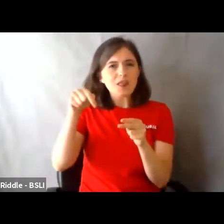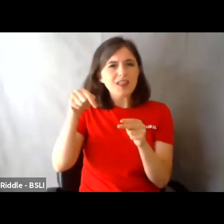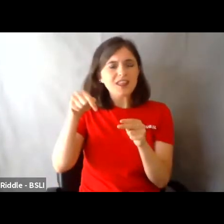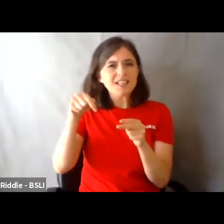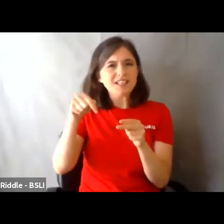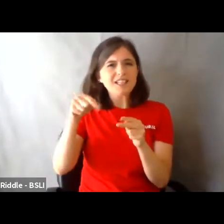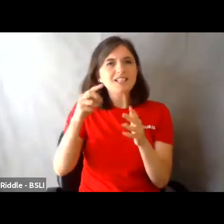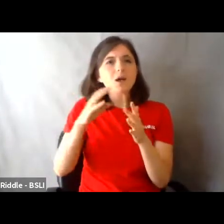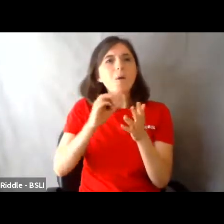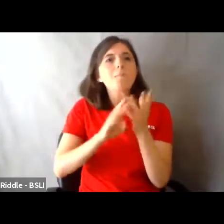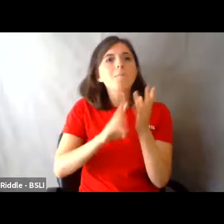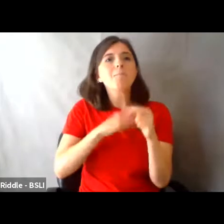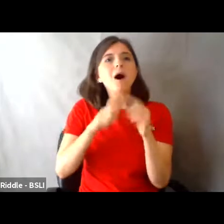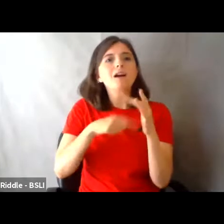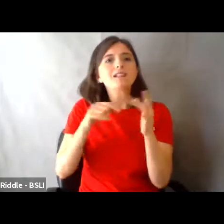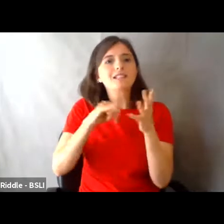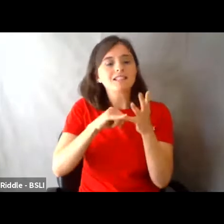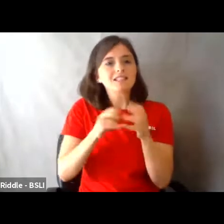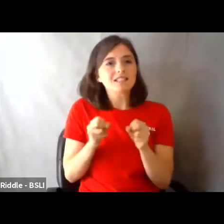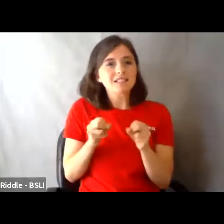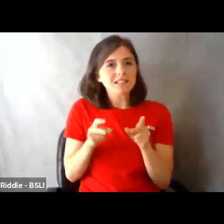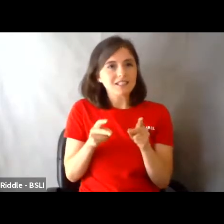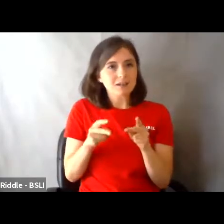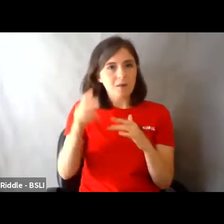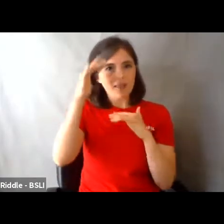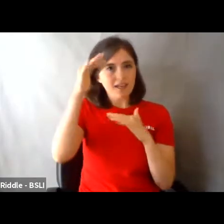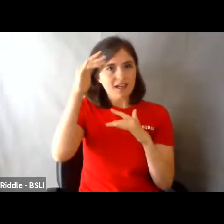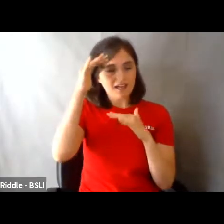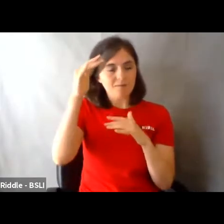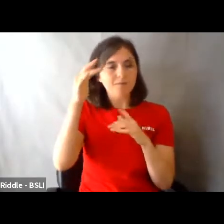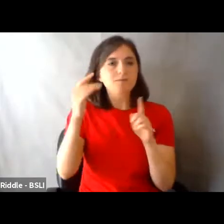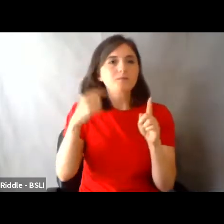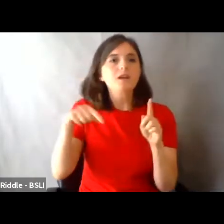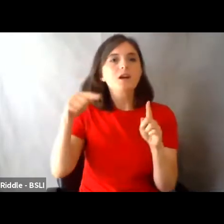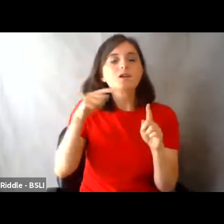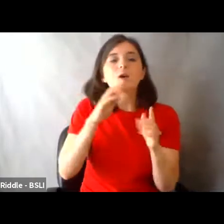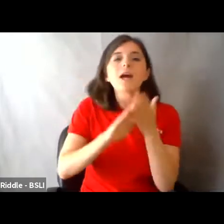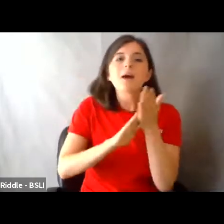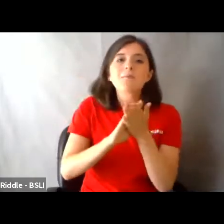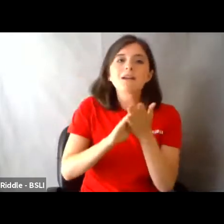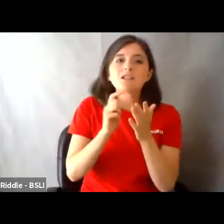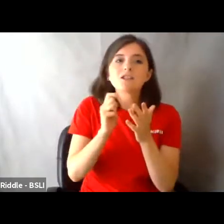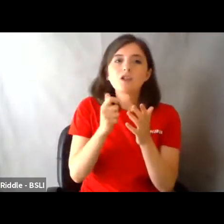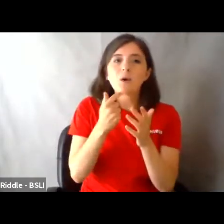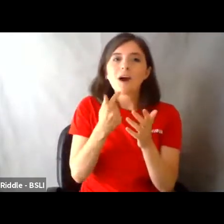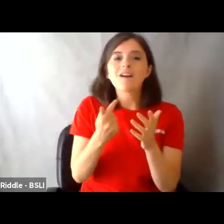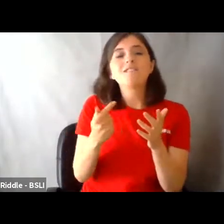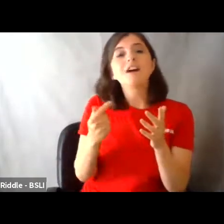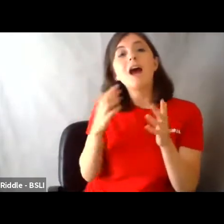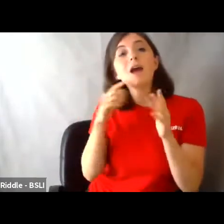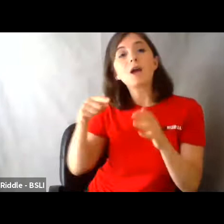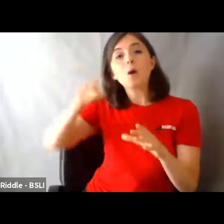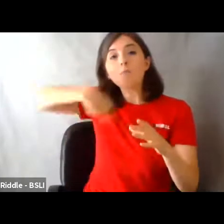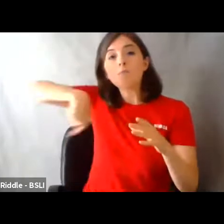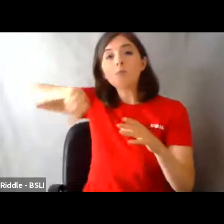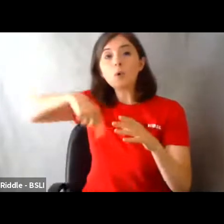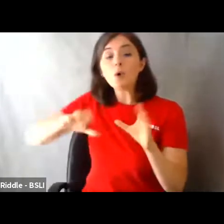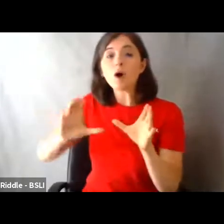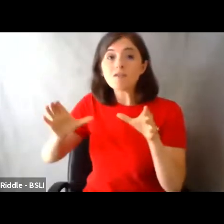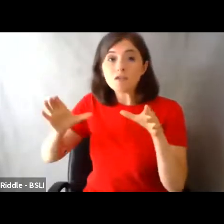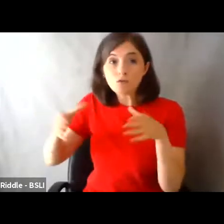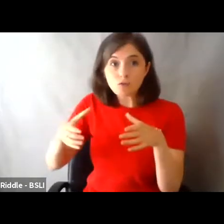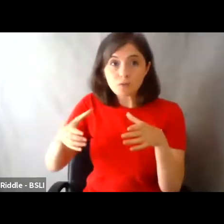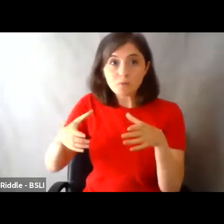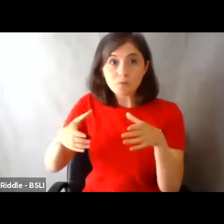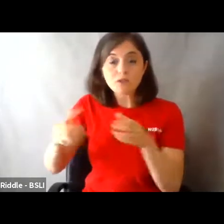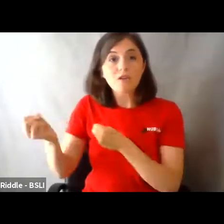and it's effectively that there are a certain kind of pool of goods and services that workers need to survive,